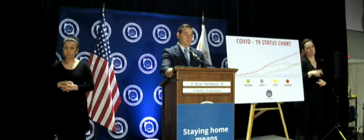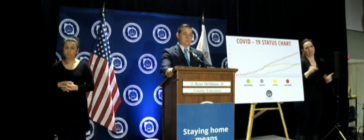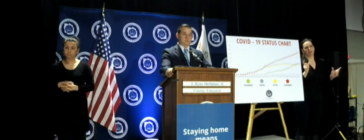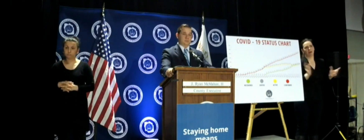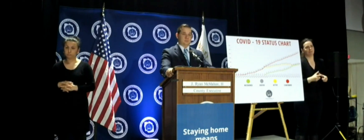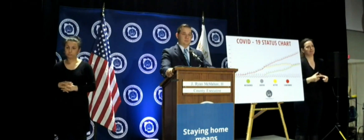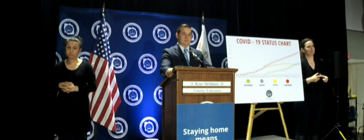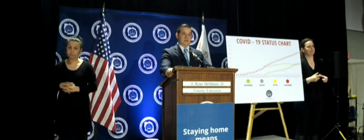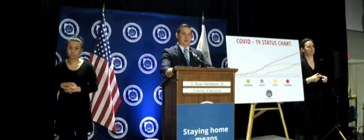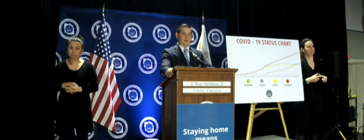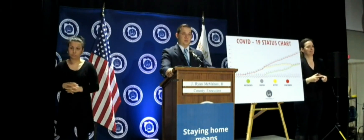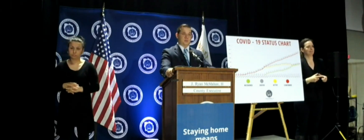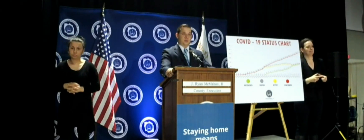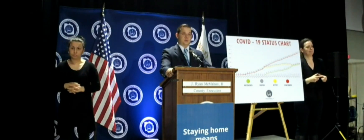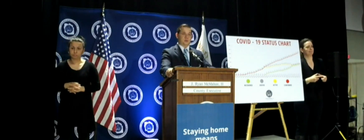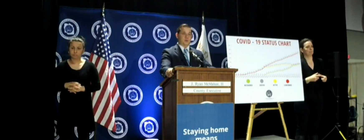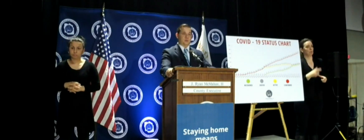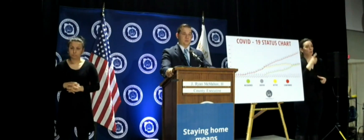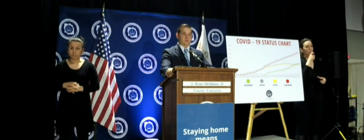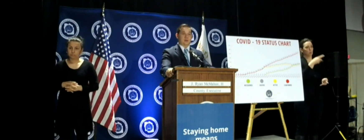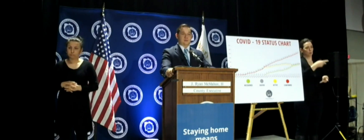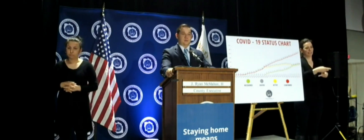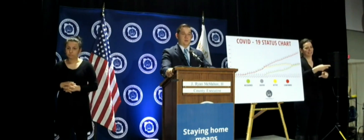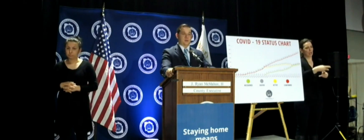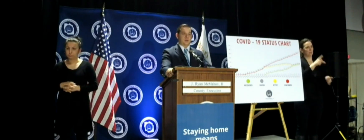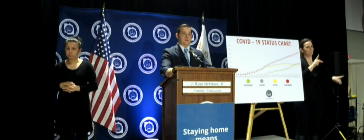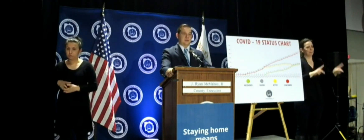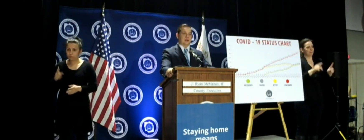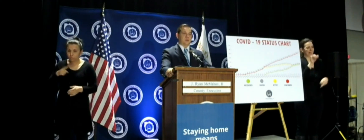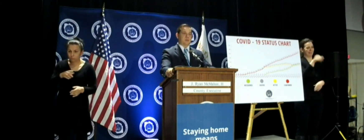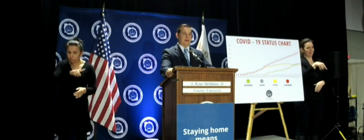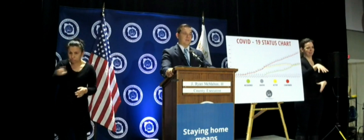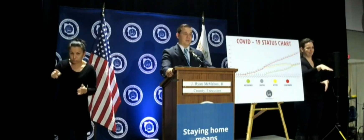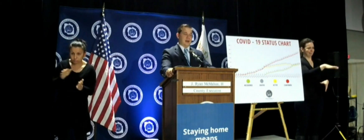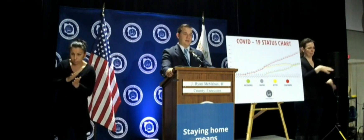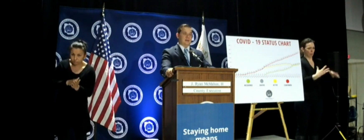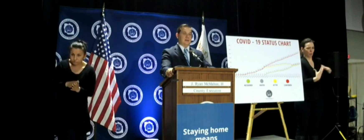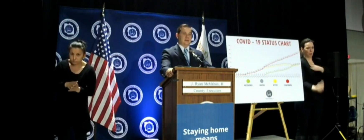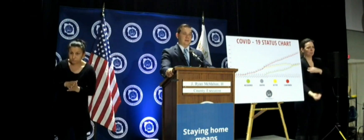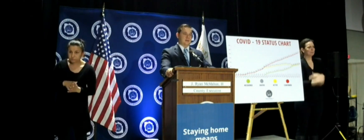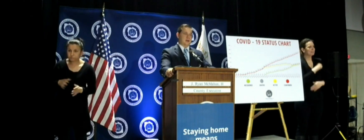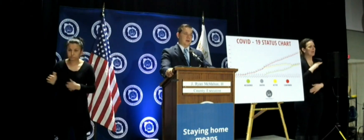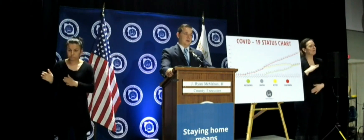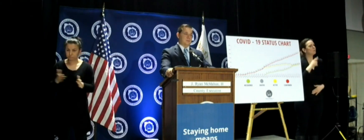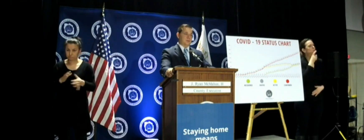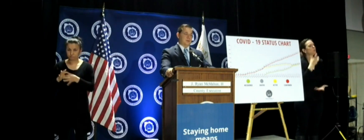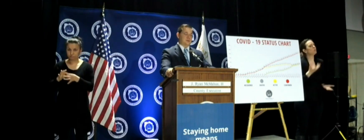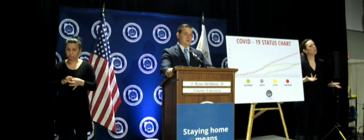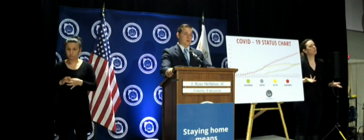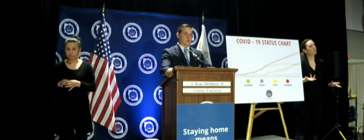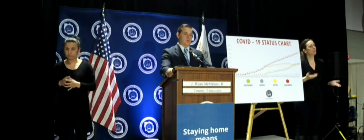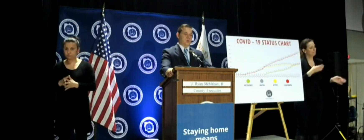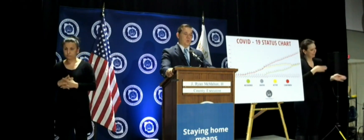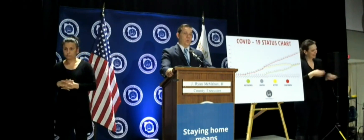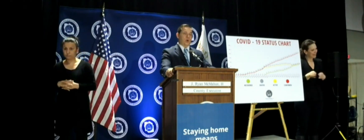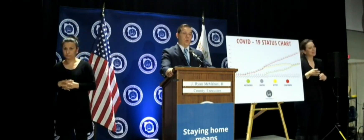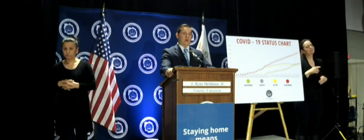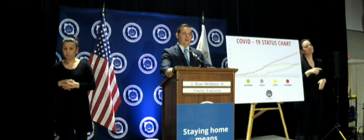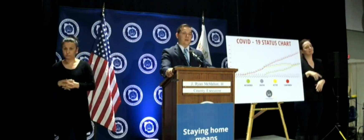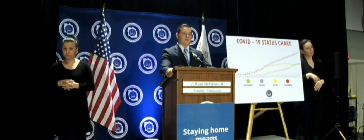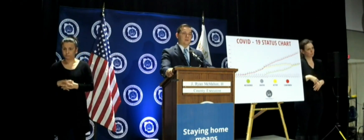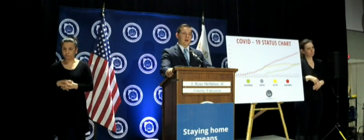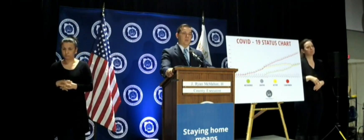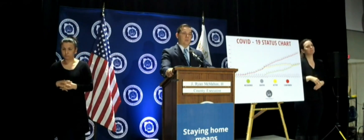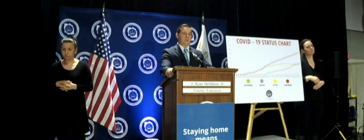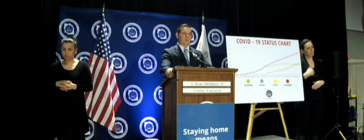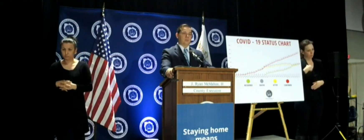help take care of the people in the nursing homes, right? So there's got to be a plan for that. And so we're